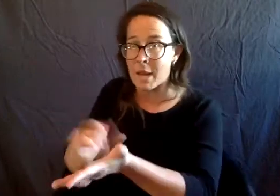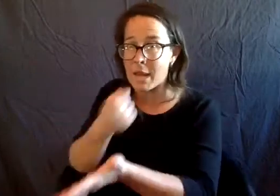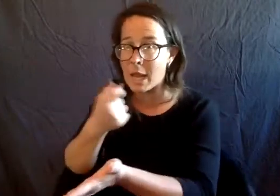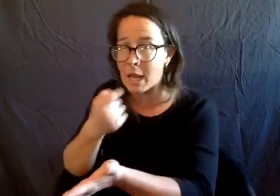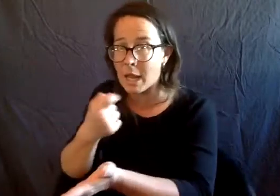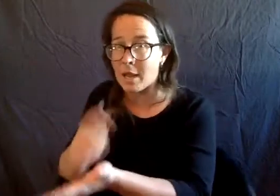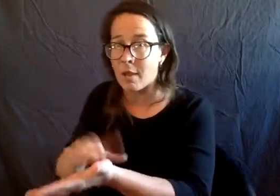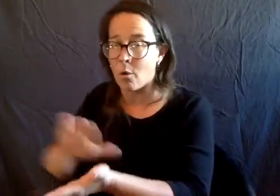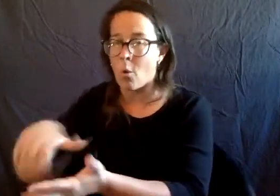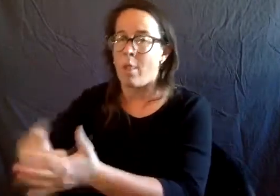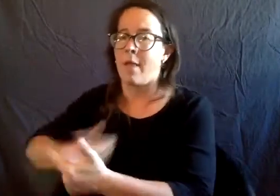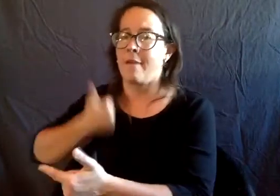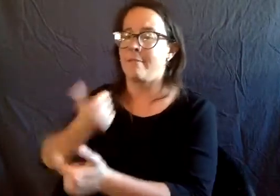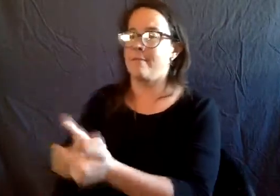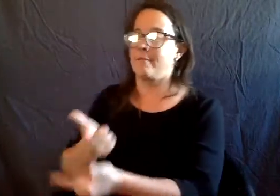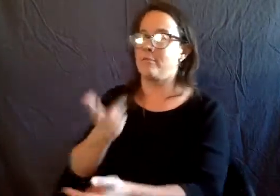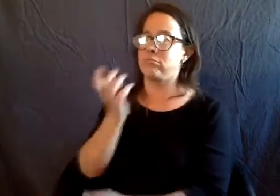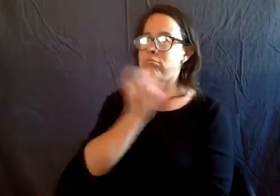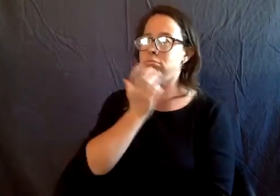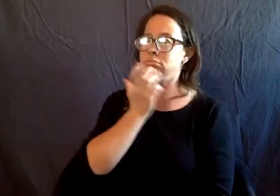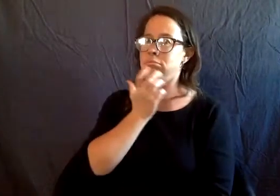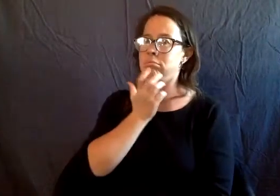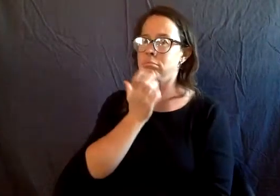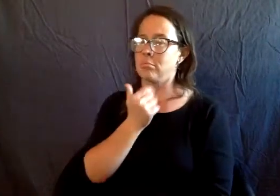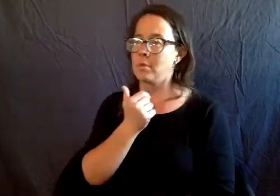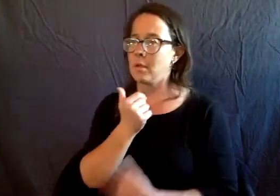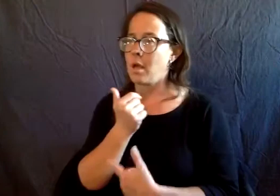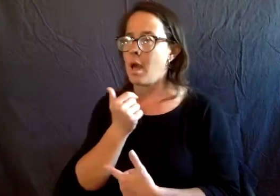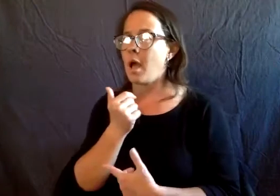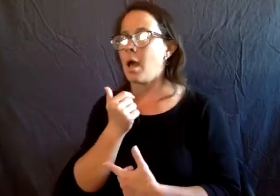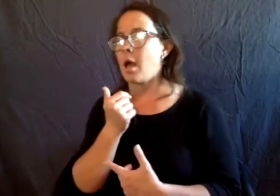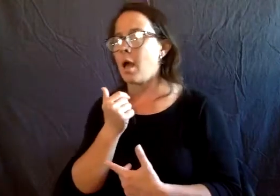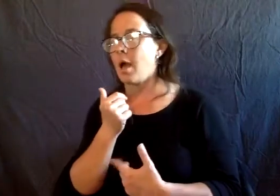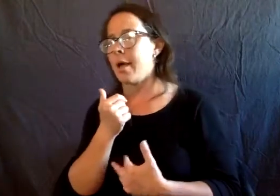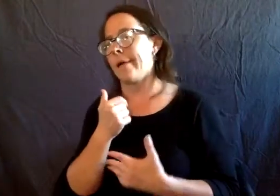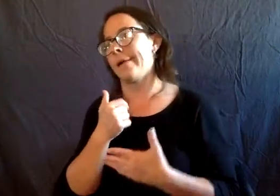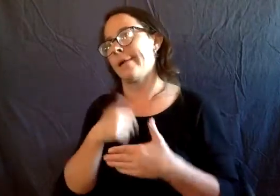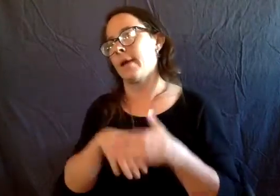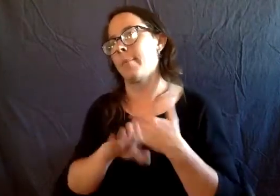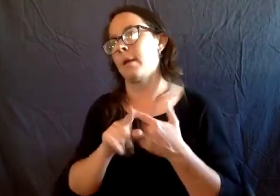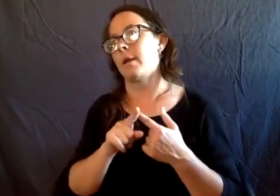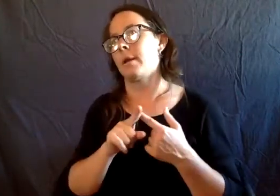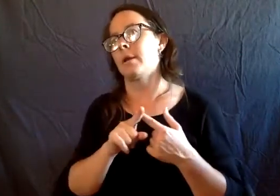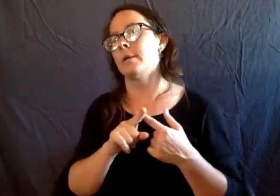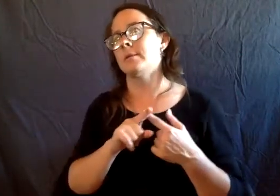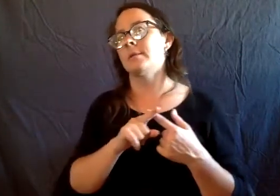it. I came in mostly because I wanted answers from my younger sister, who is 7 years my